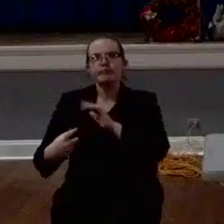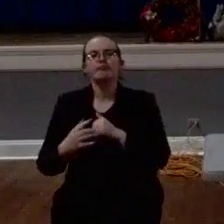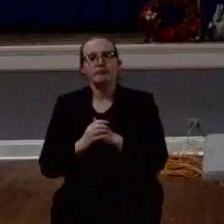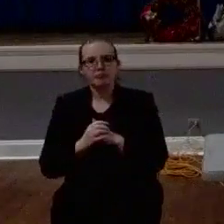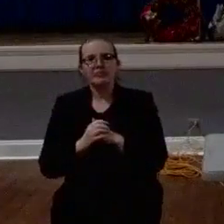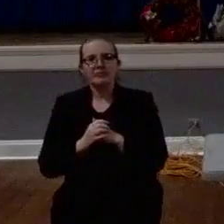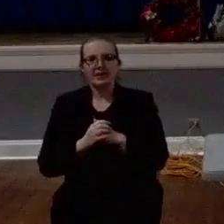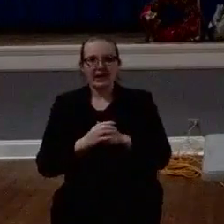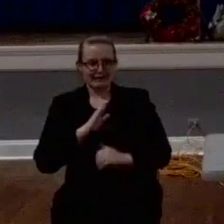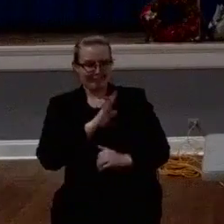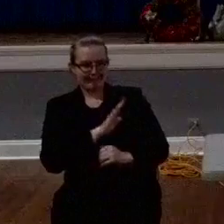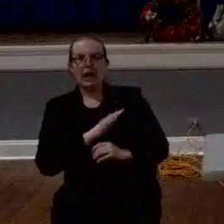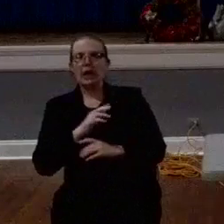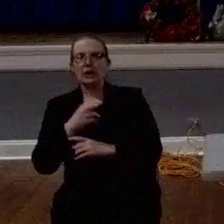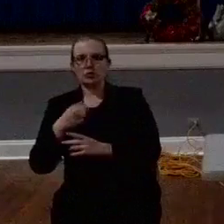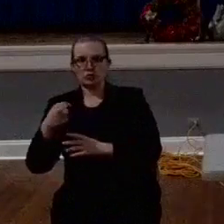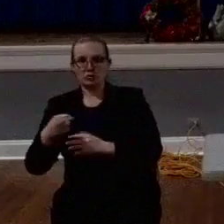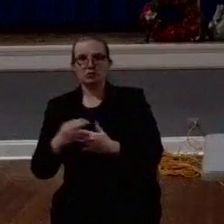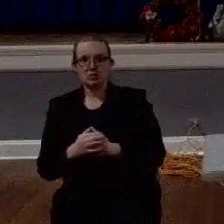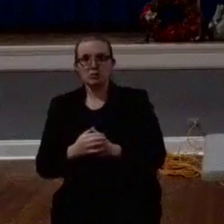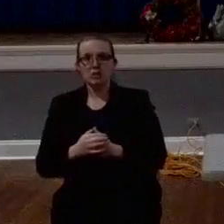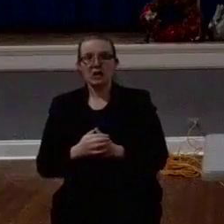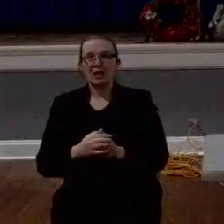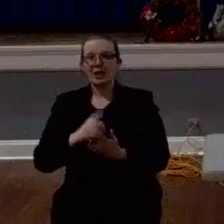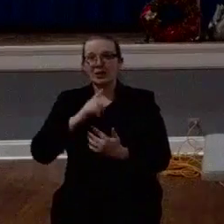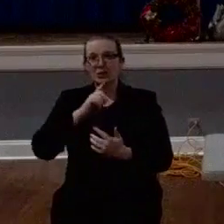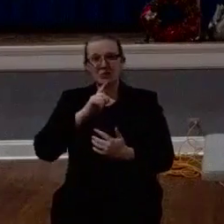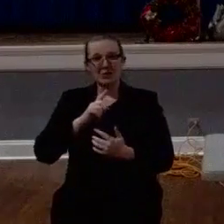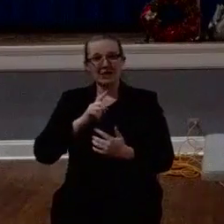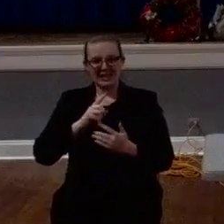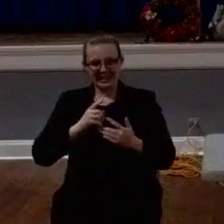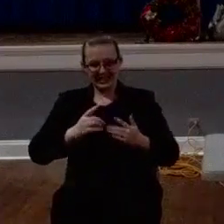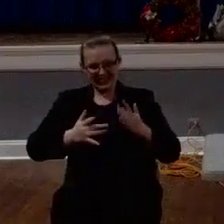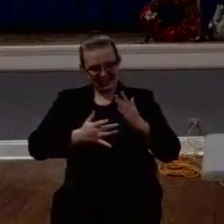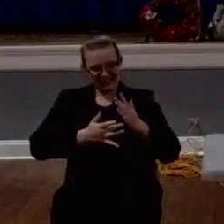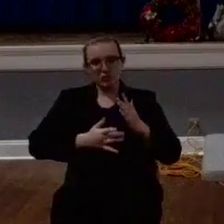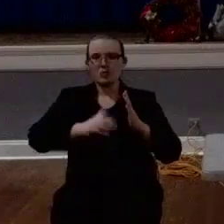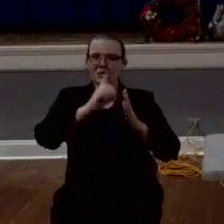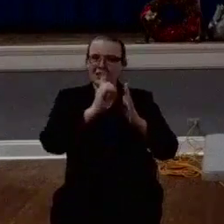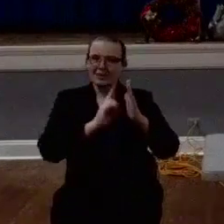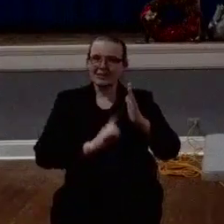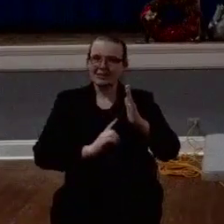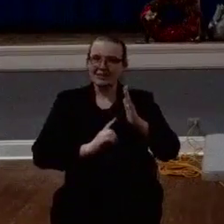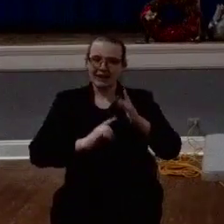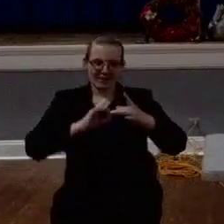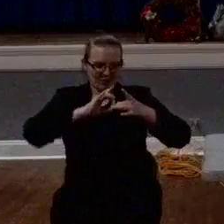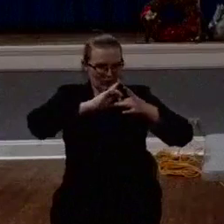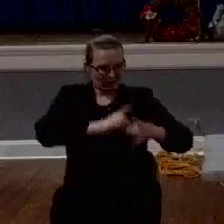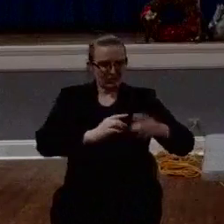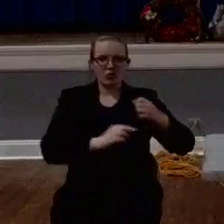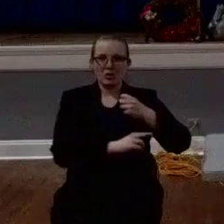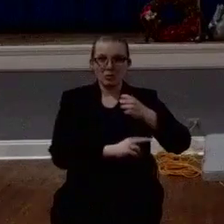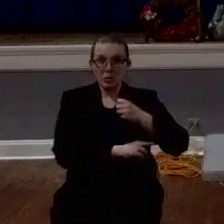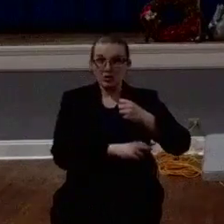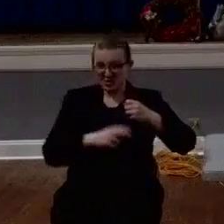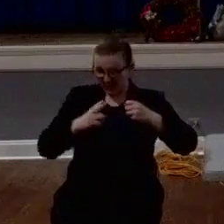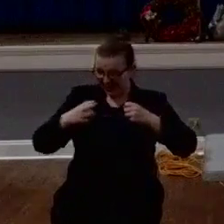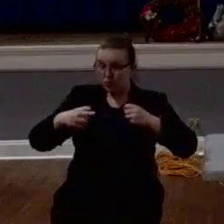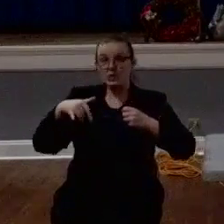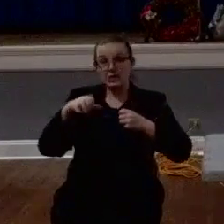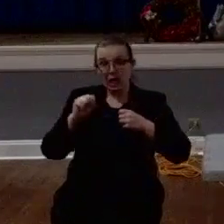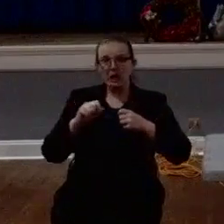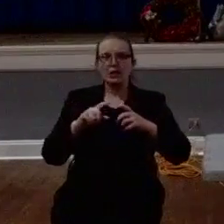and its history. And really the technical and design elements of the bridge. So there's the history, but it's